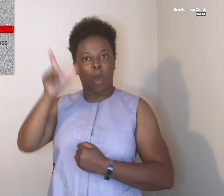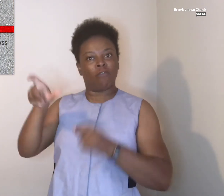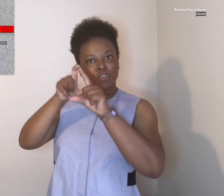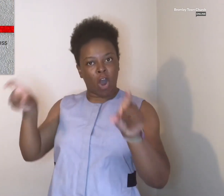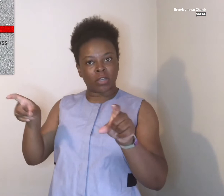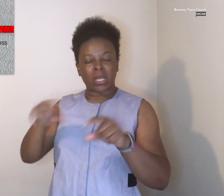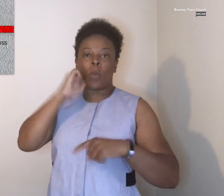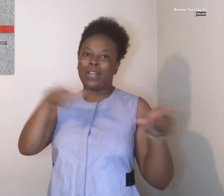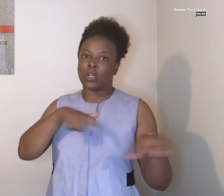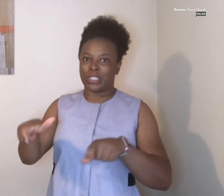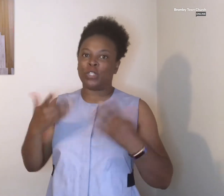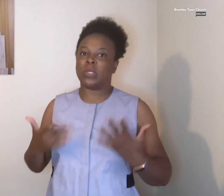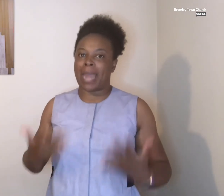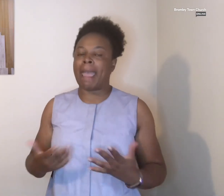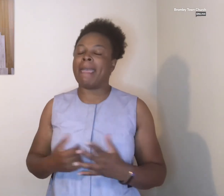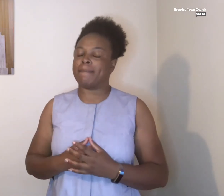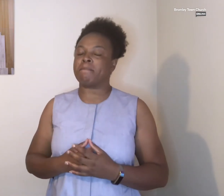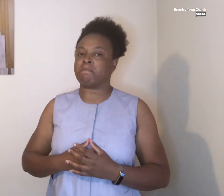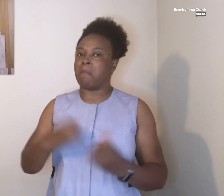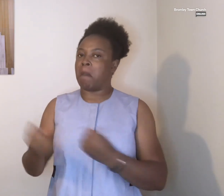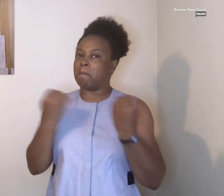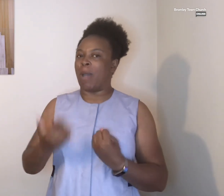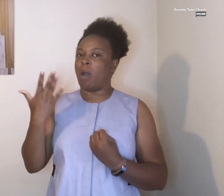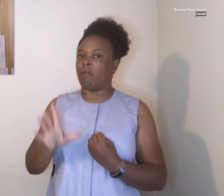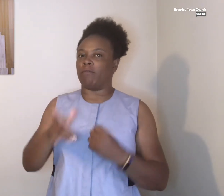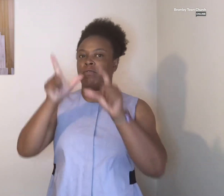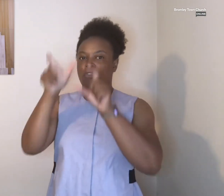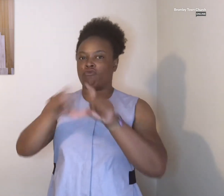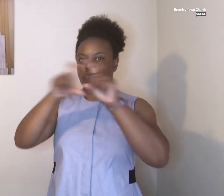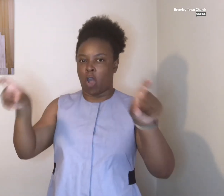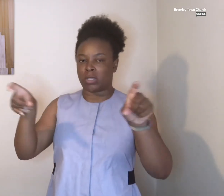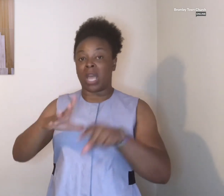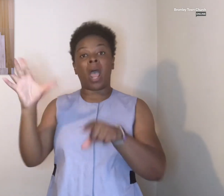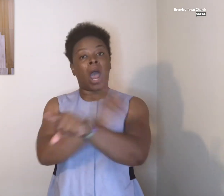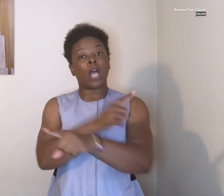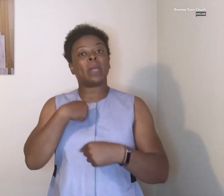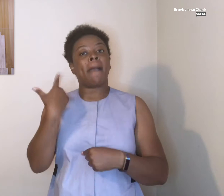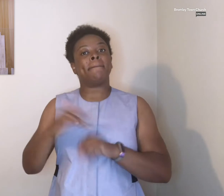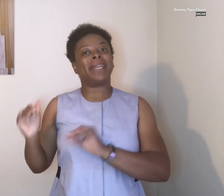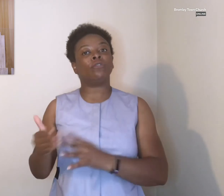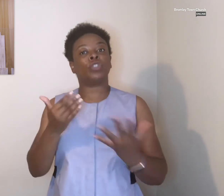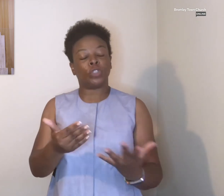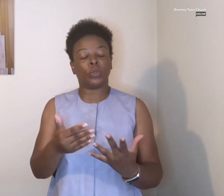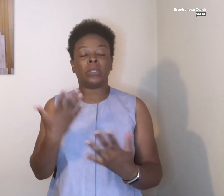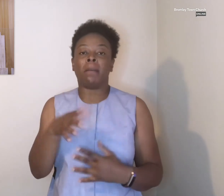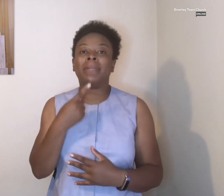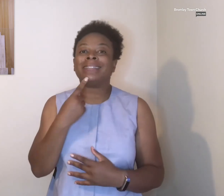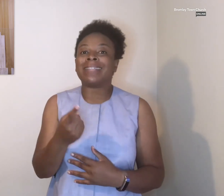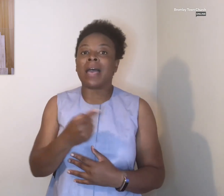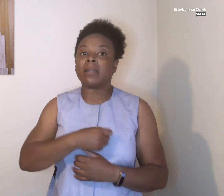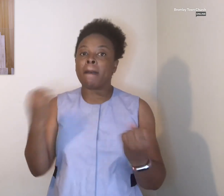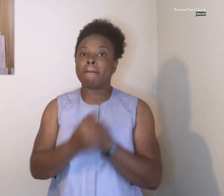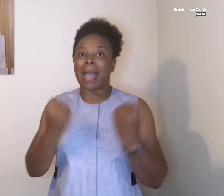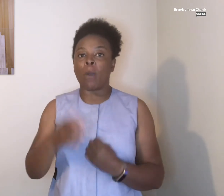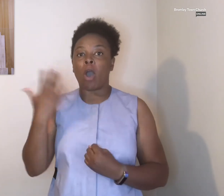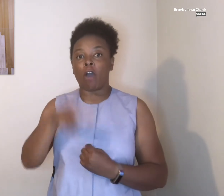continue with that today, looking at the power of the cross. Last week, as I gave the introduction to this, I mentioned that the power of the cross